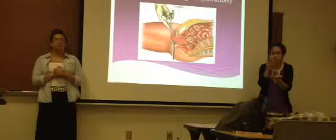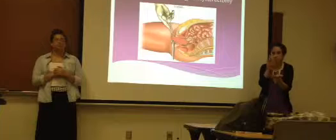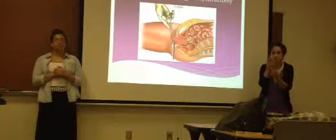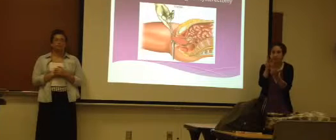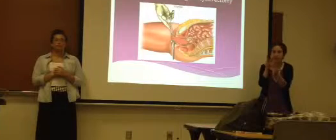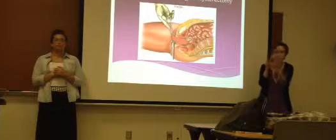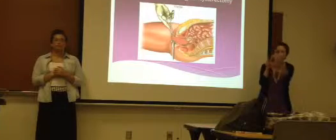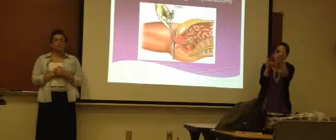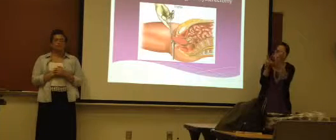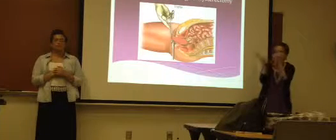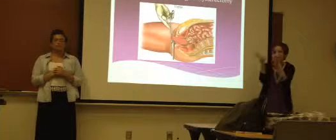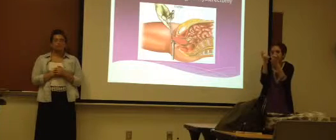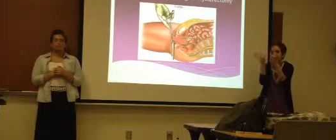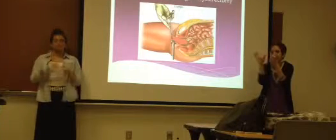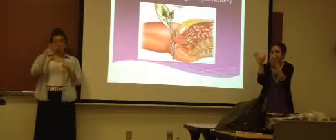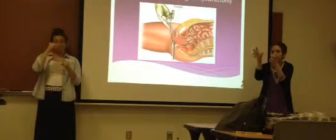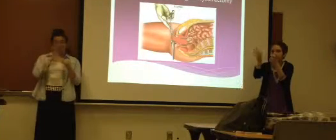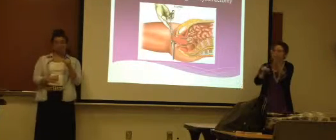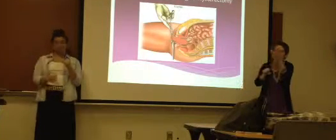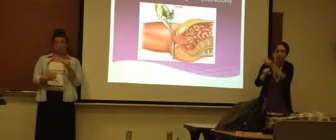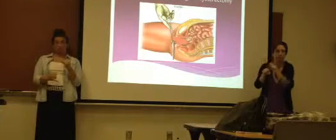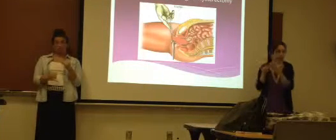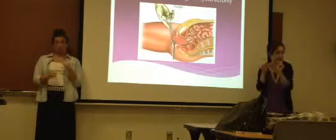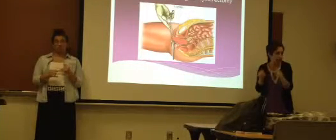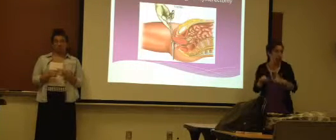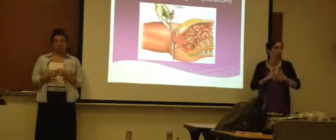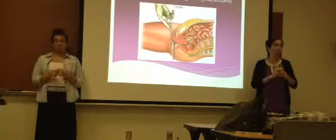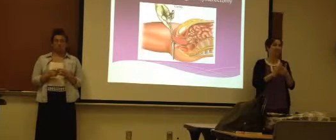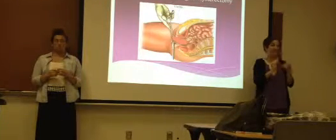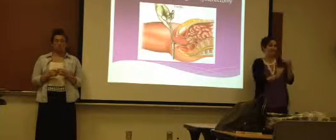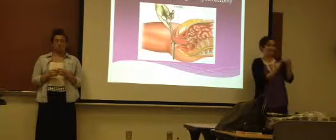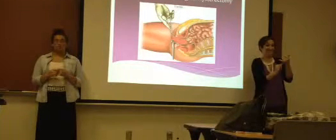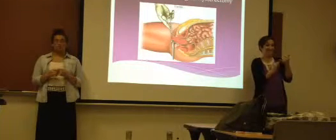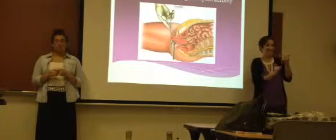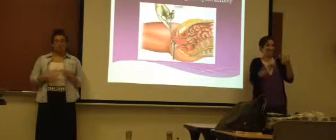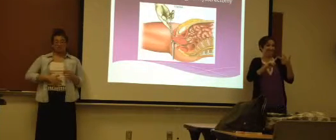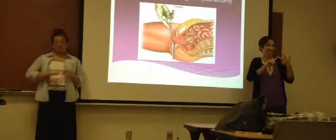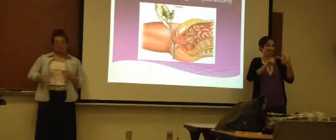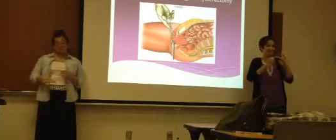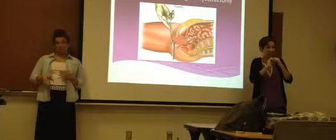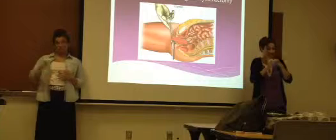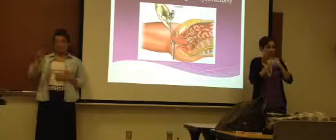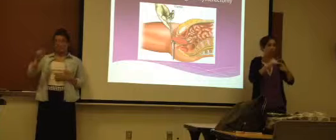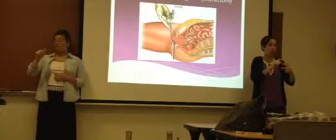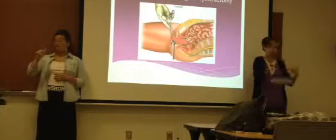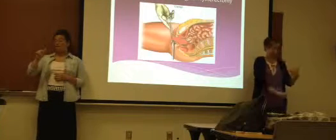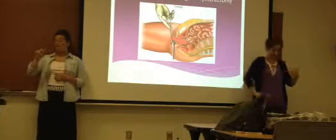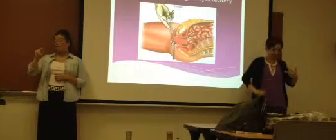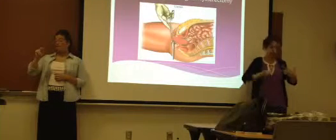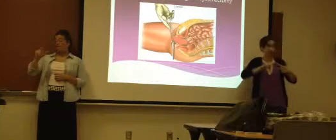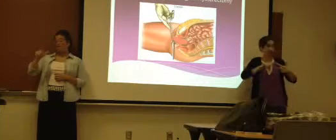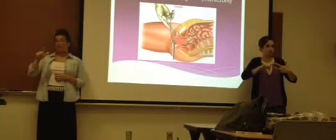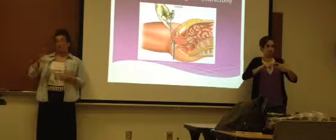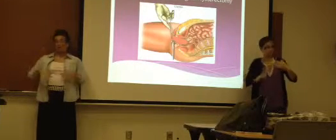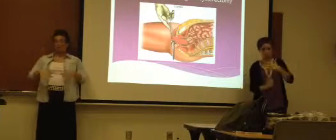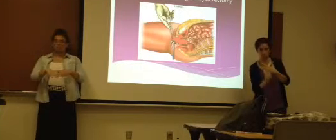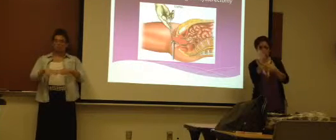And the last option for a hysterectomy is the vaginal hysterectomy, and that is